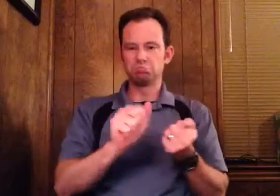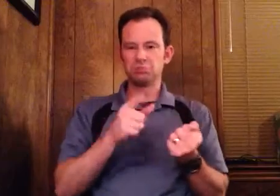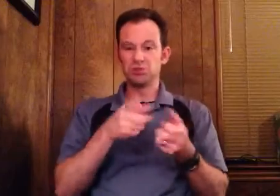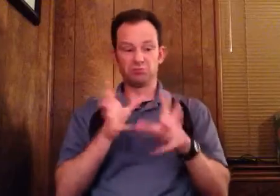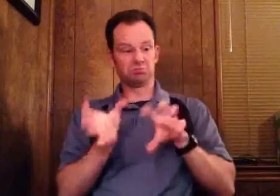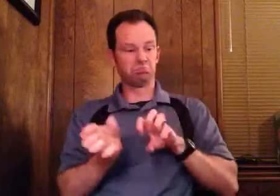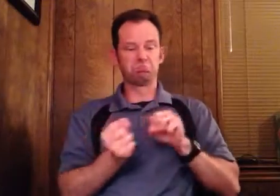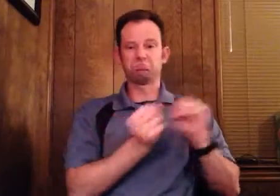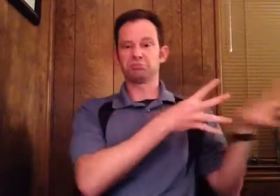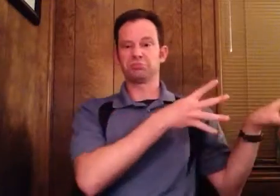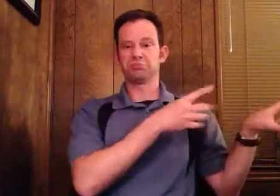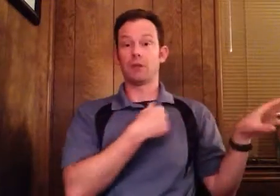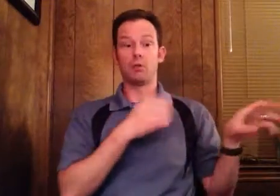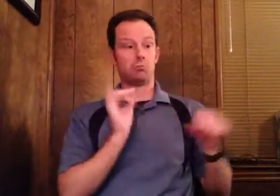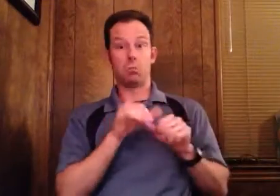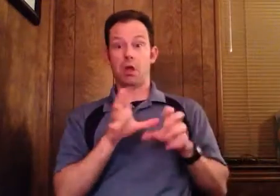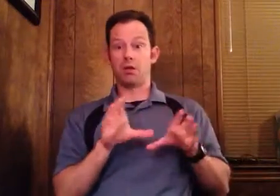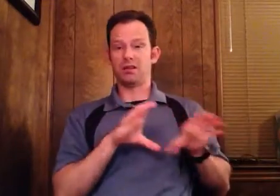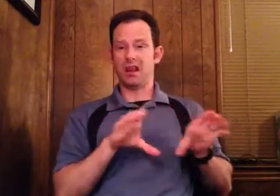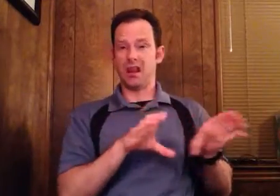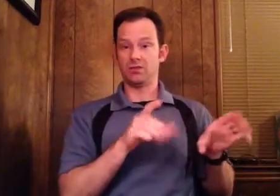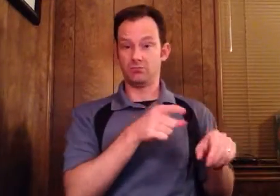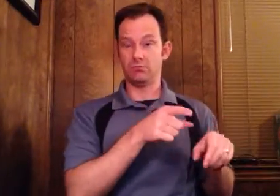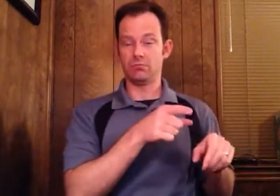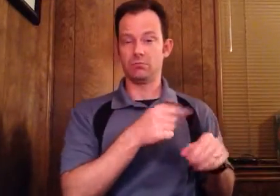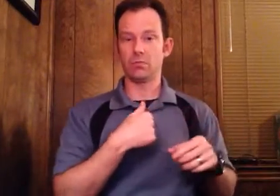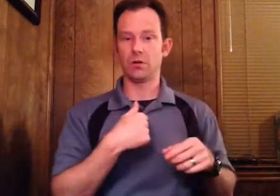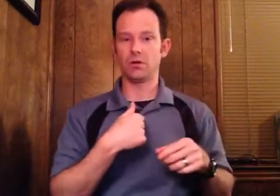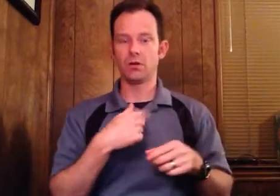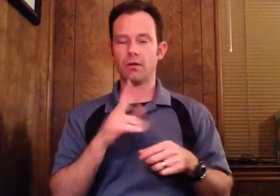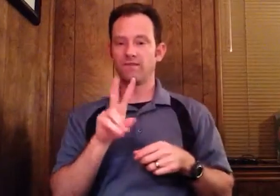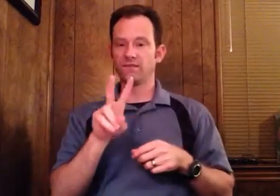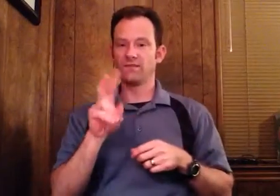action. I'm just going to underline that verb, throw. She threw them out.